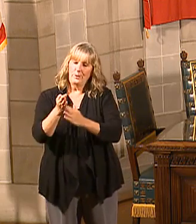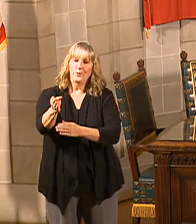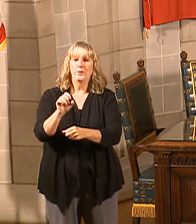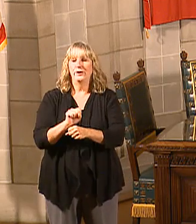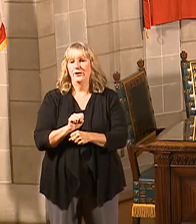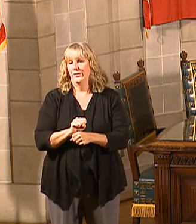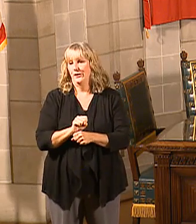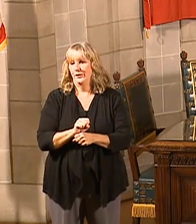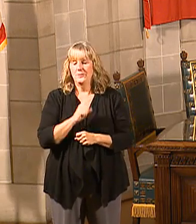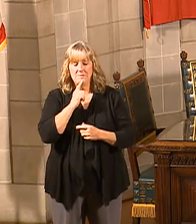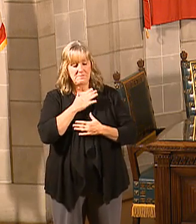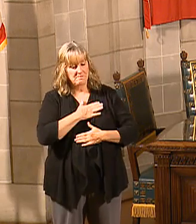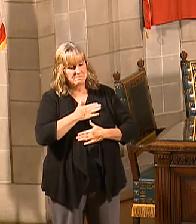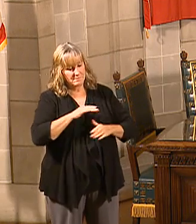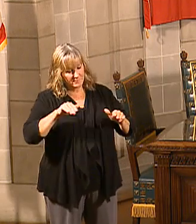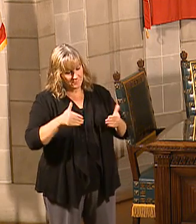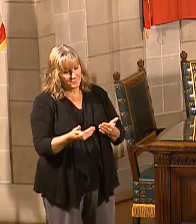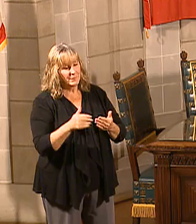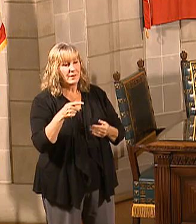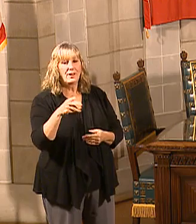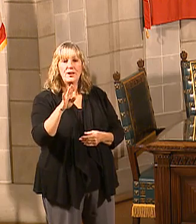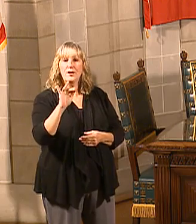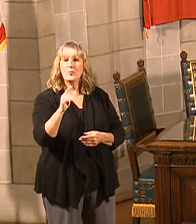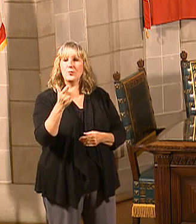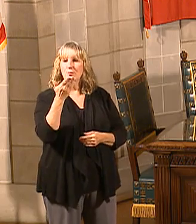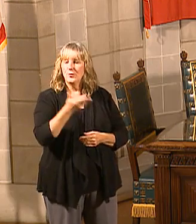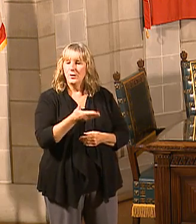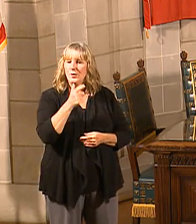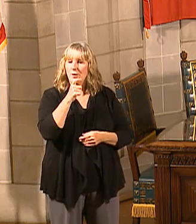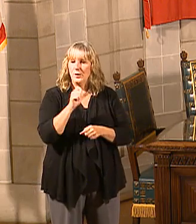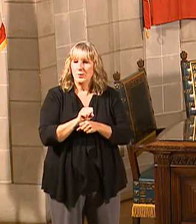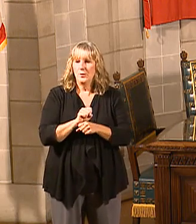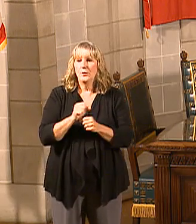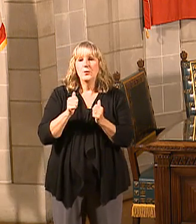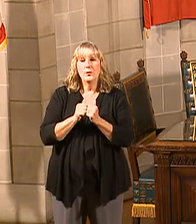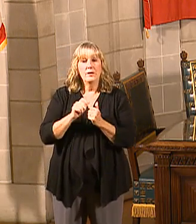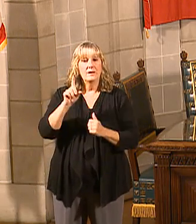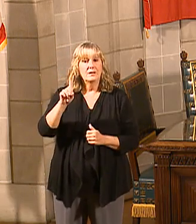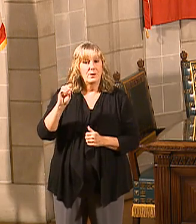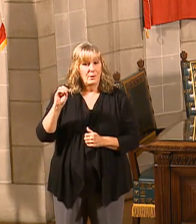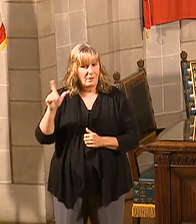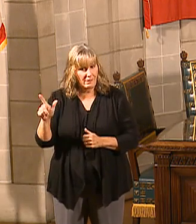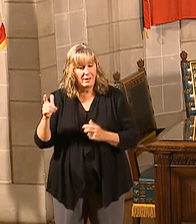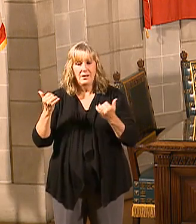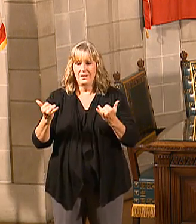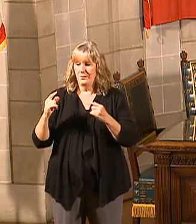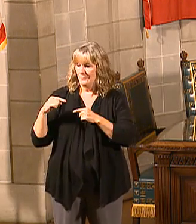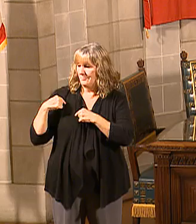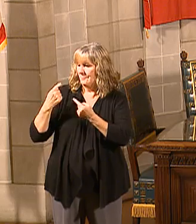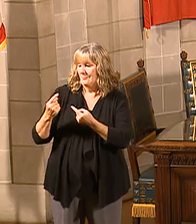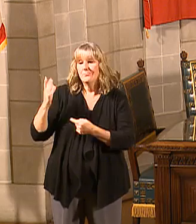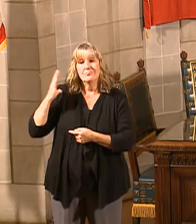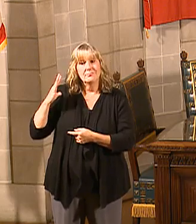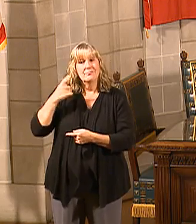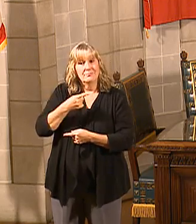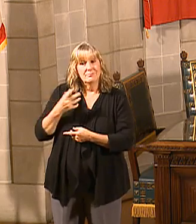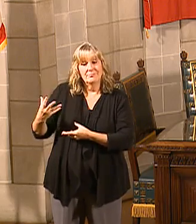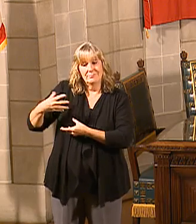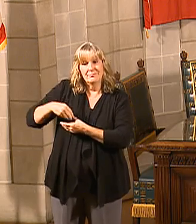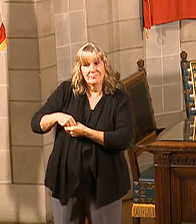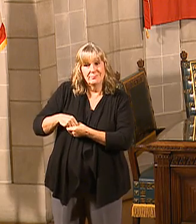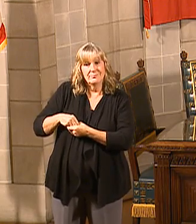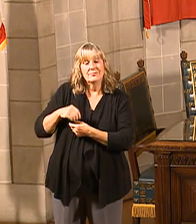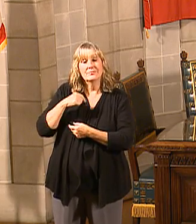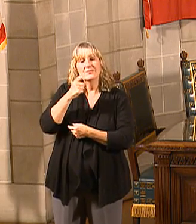So I have the pleasure of introducing April, who is employed with the Department of Labor and has been a former participant, and I think